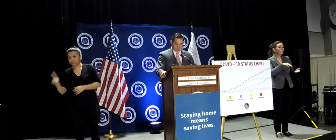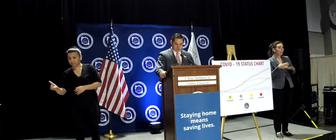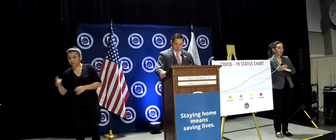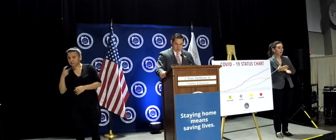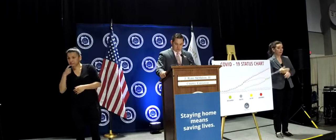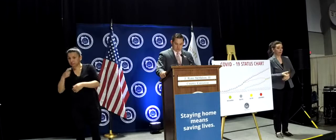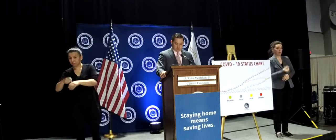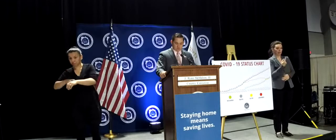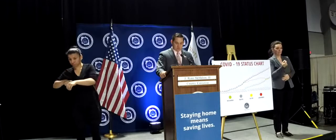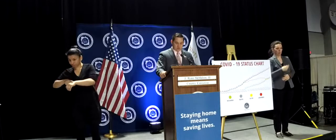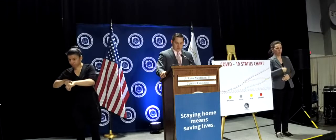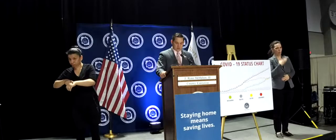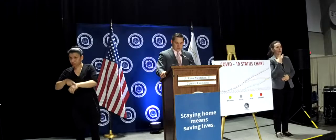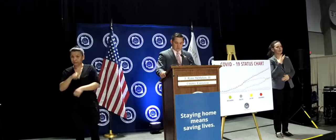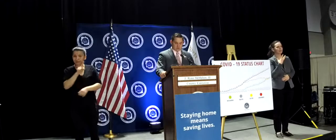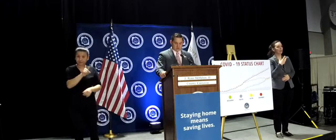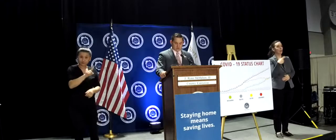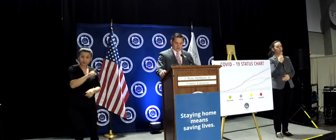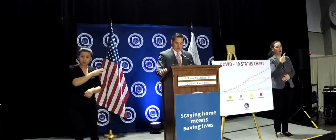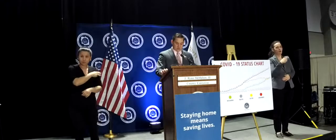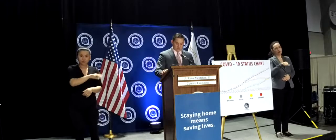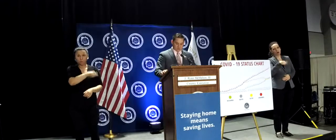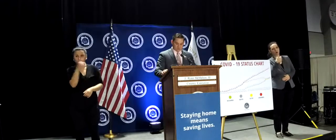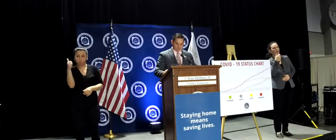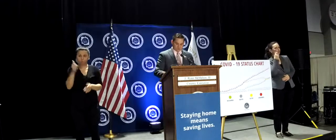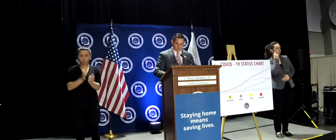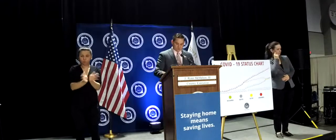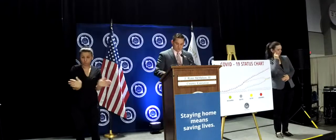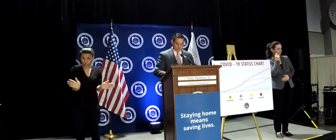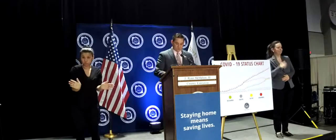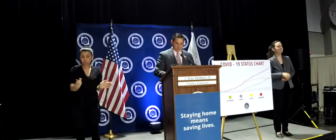race, 7 males and 5 females.